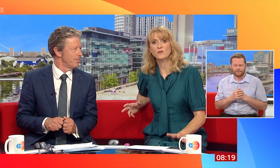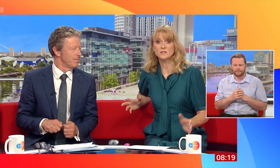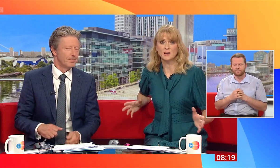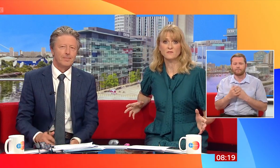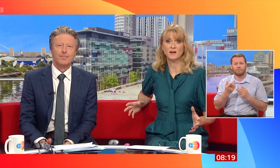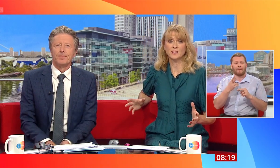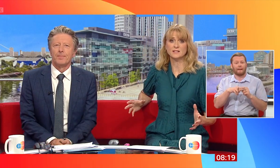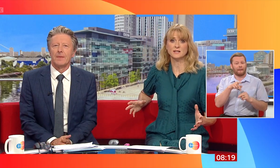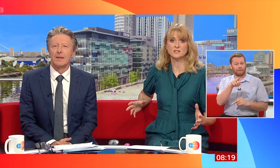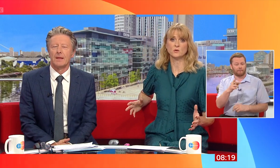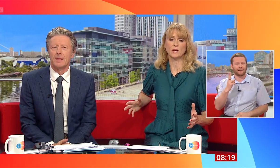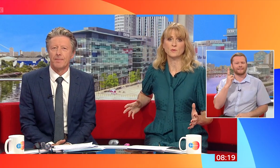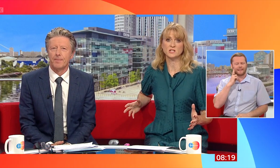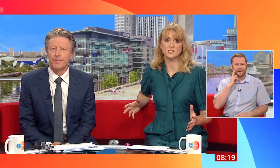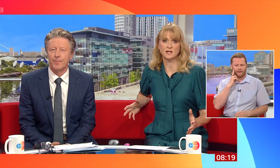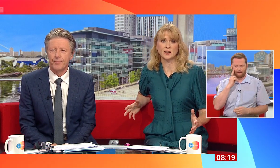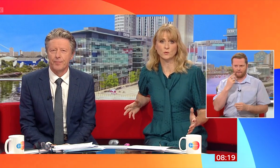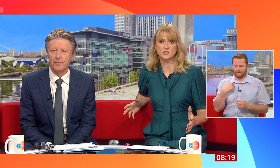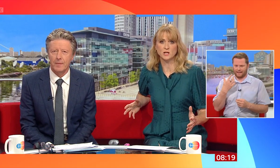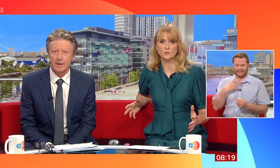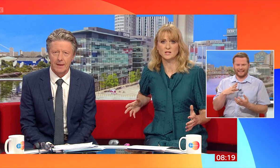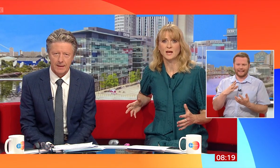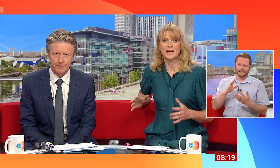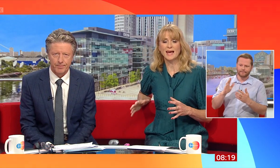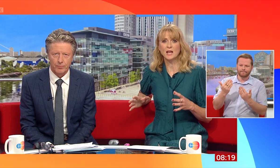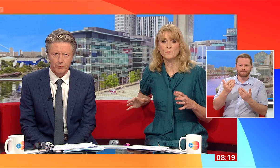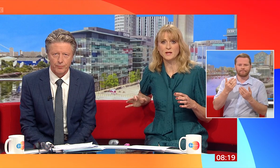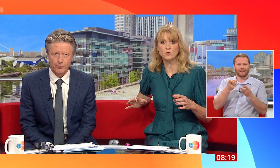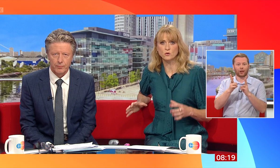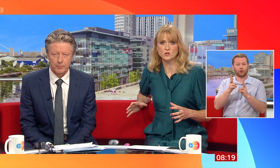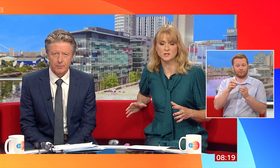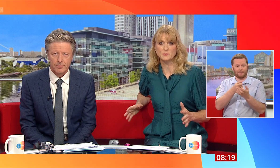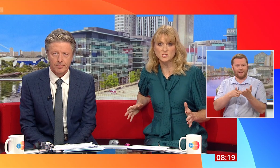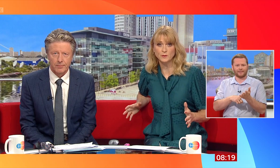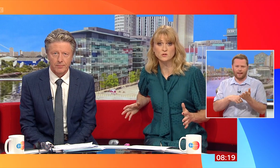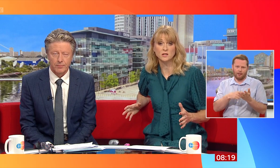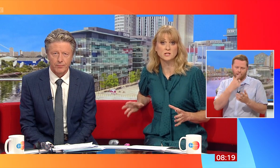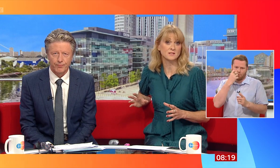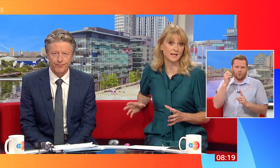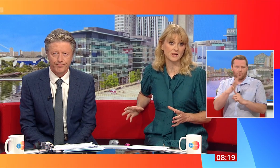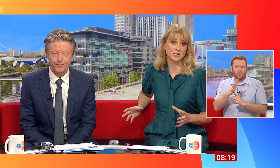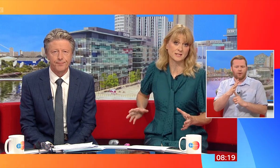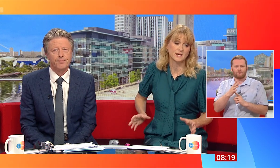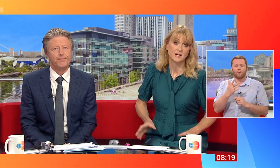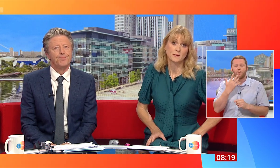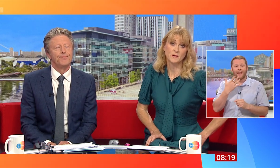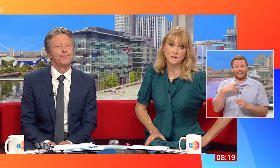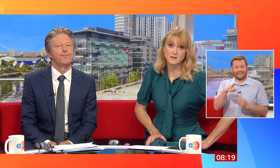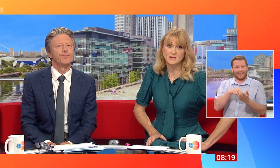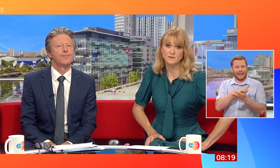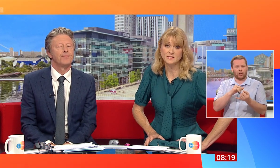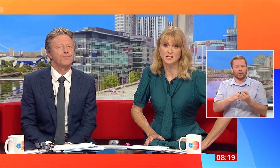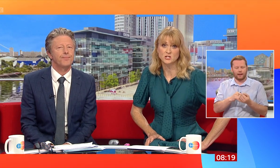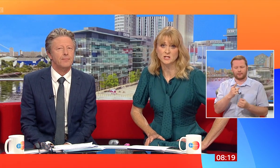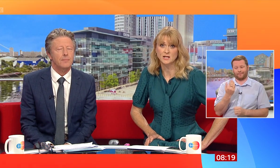Now, if you're deaf, having access to a British Sign Language interpreter can be crucial, especially when trying to use the NHS. But a